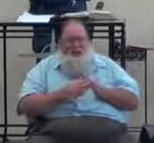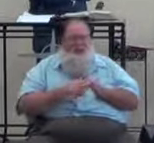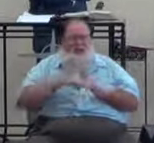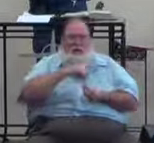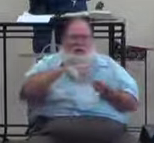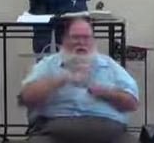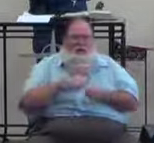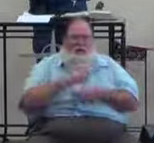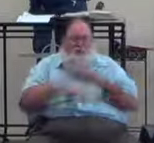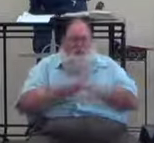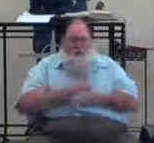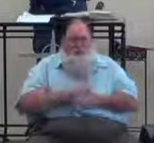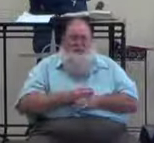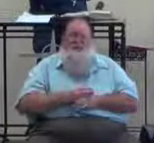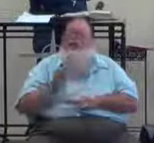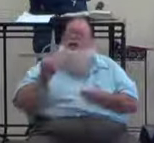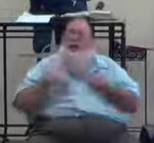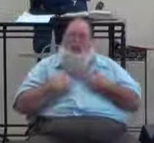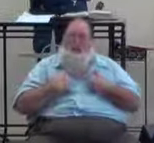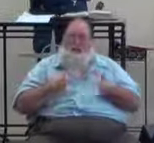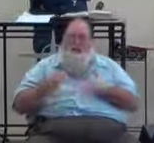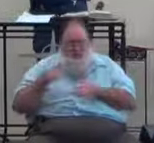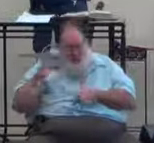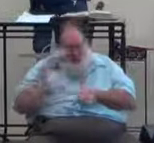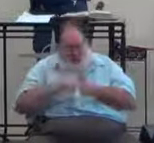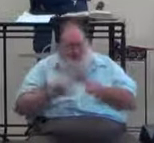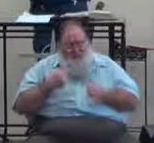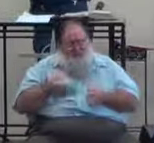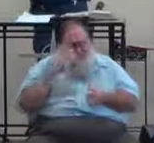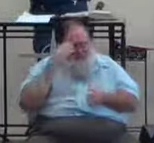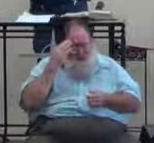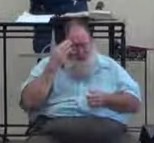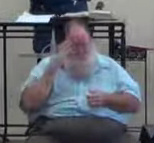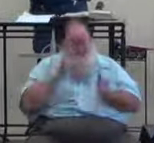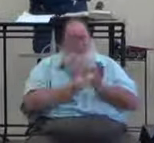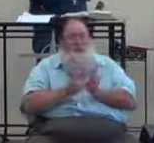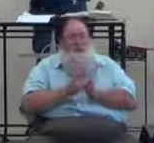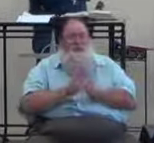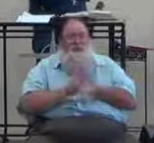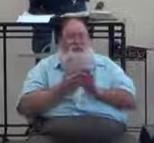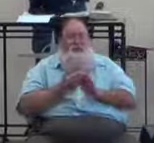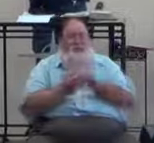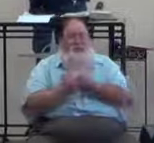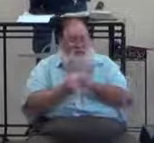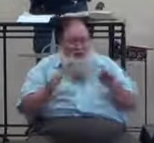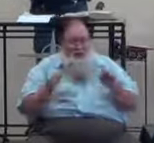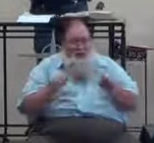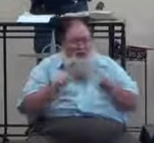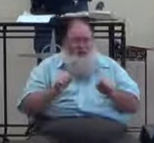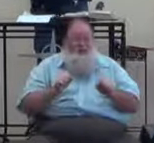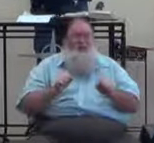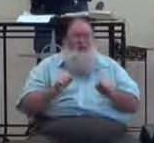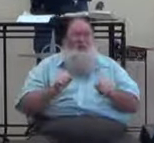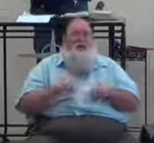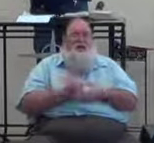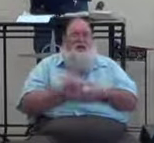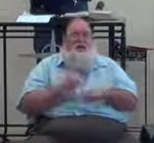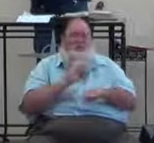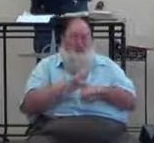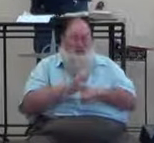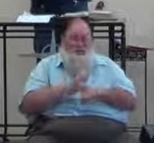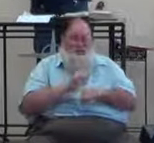got plans for everybody to be saved and know Jesus as Lord and Savior. And the new church is 10,000